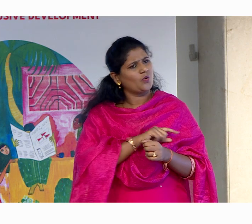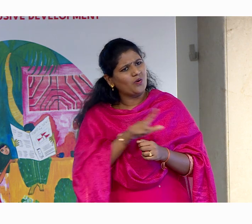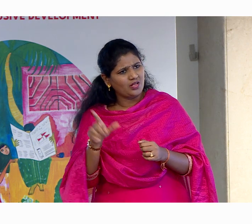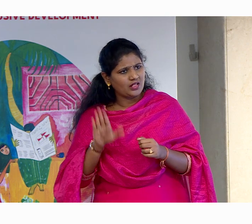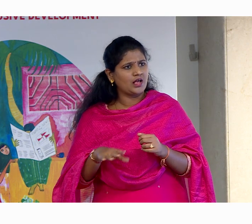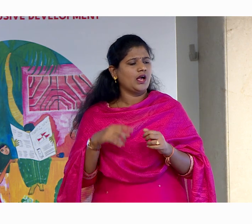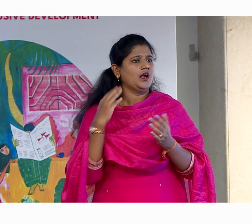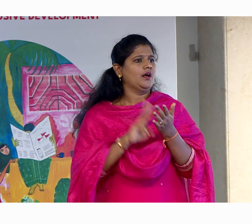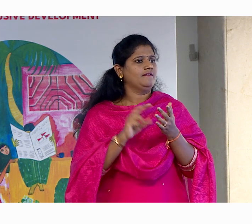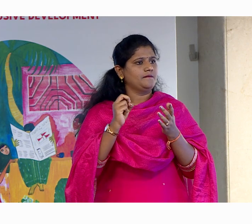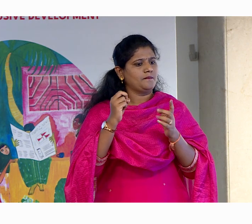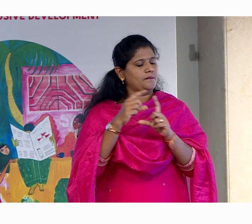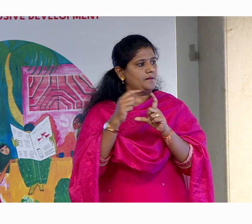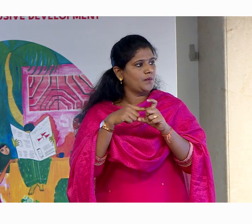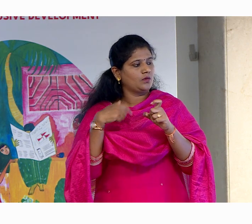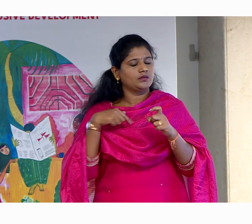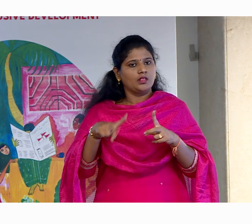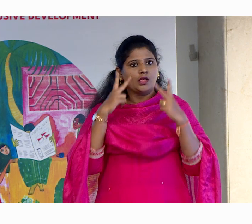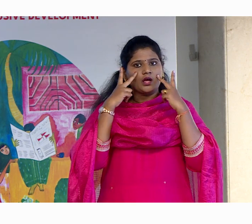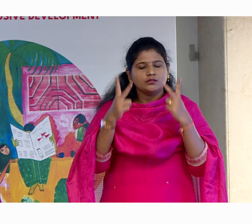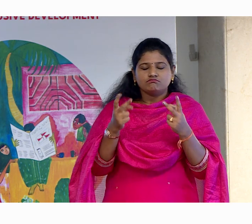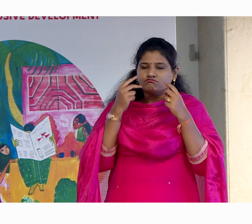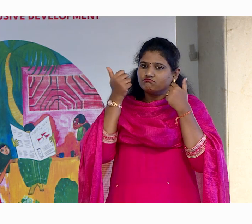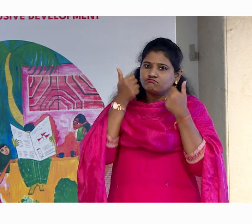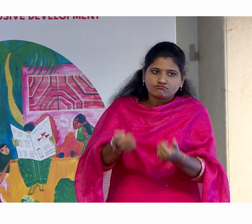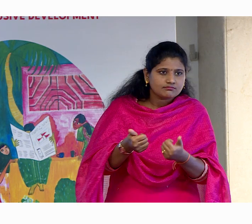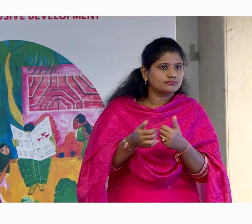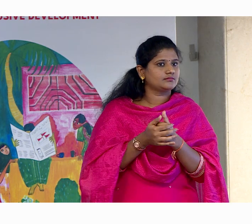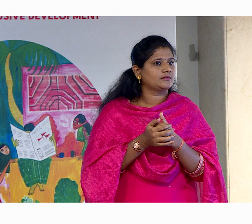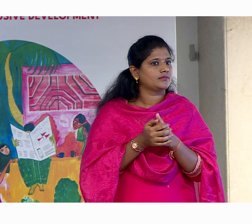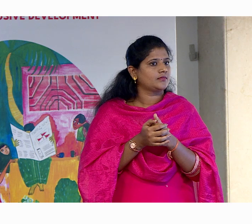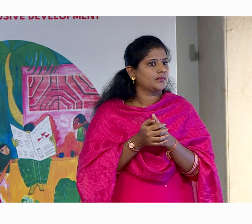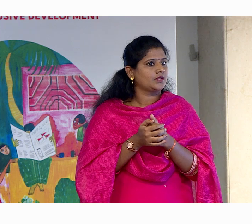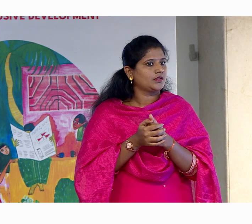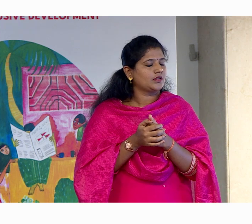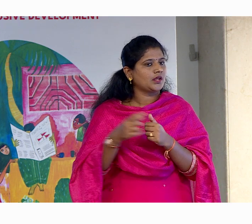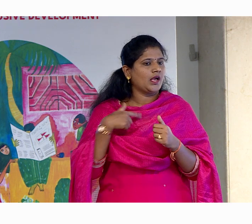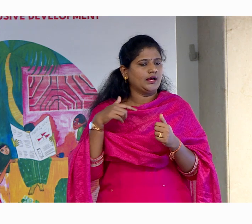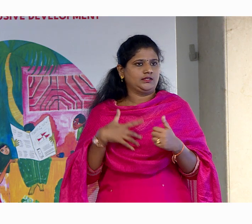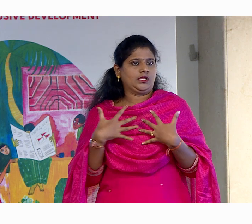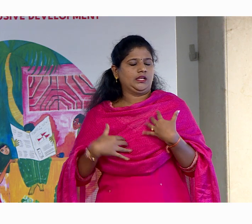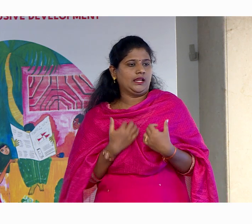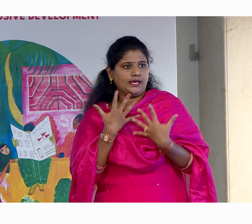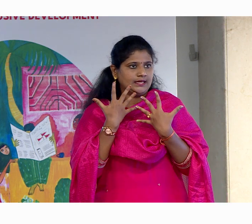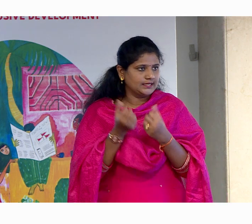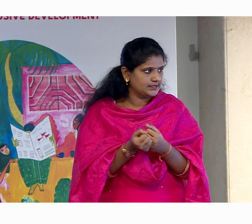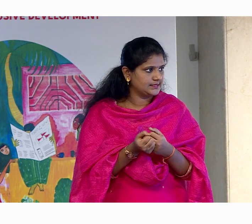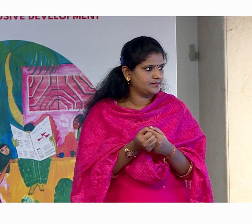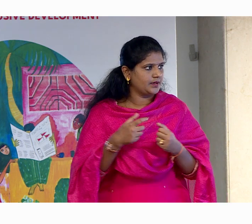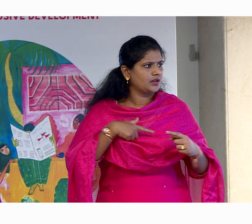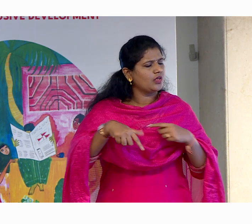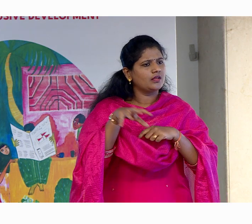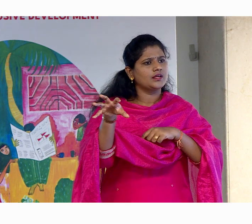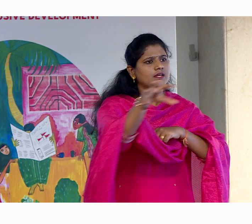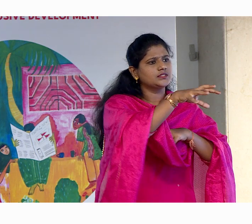you admire and that you wish to emulate and whose opinions you tend to favor, and you have an